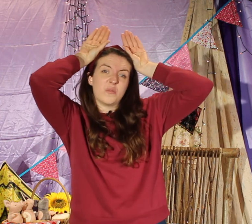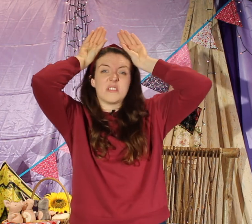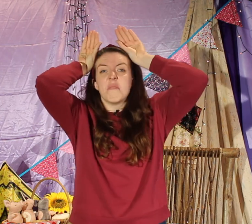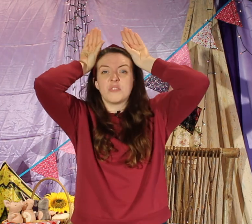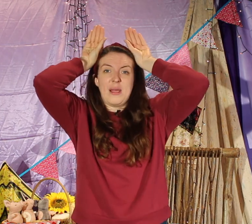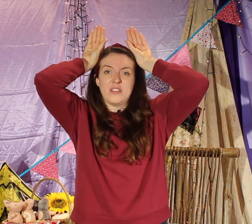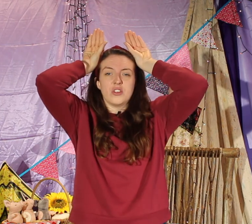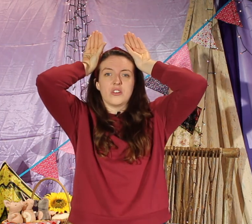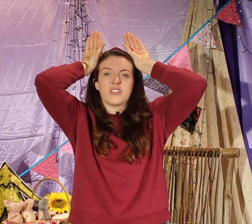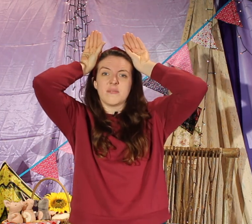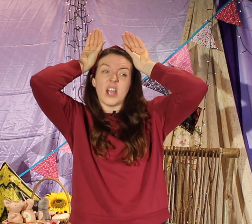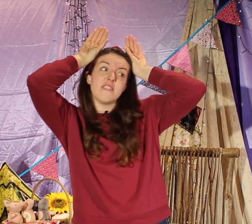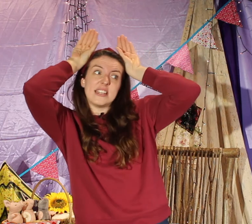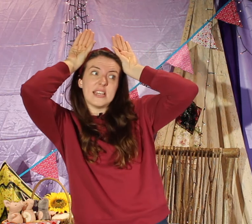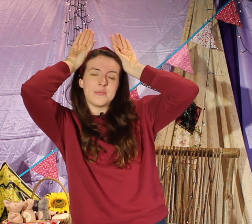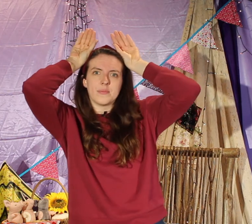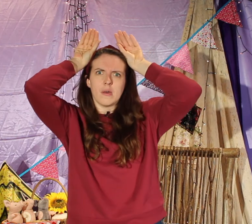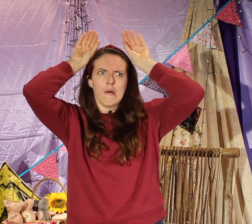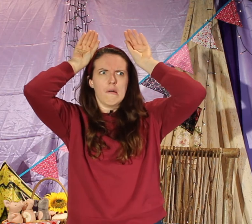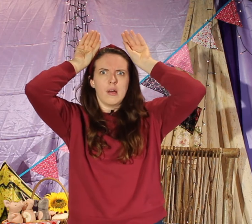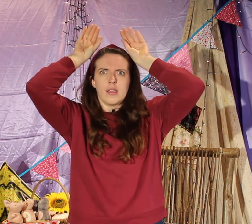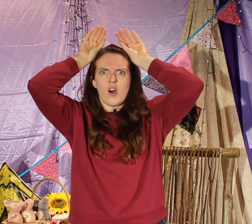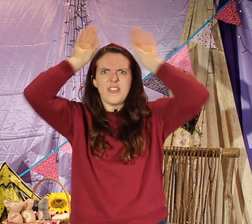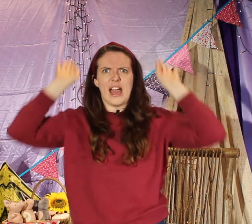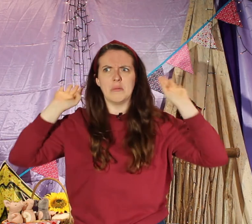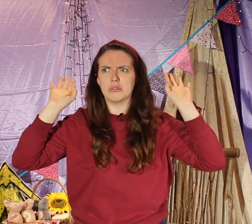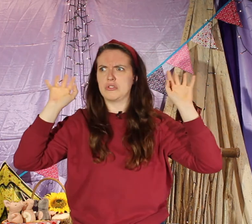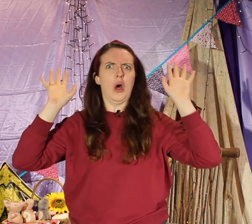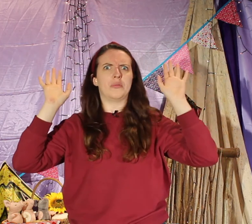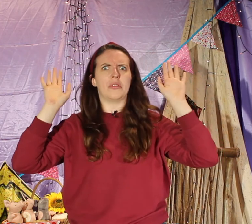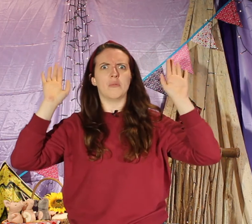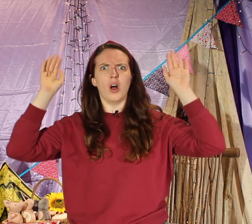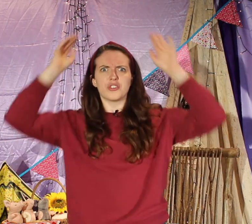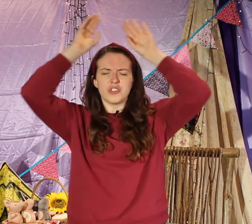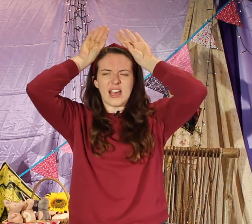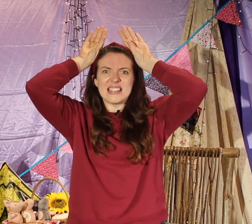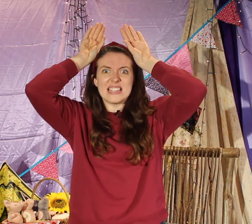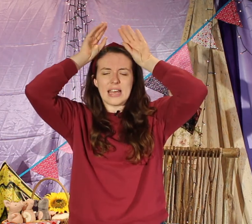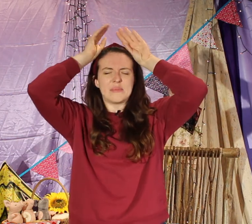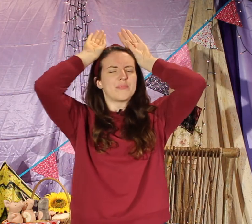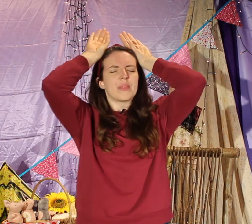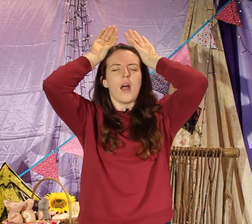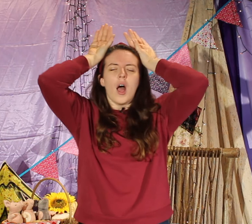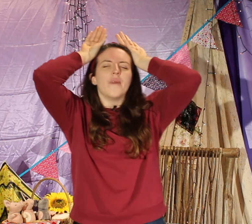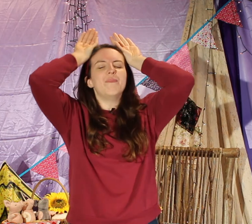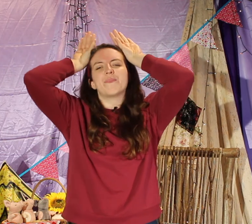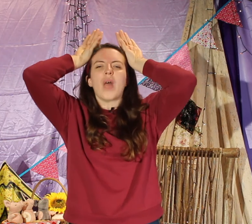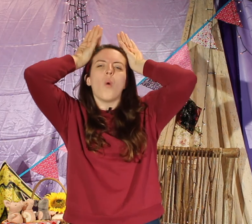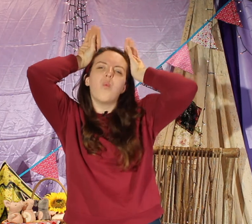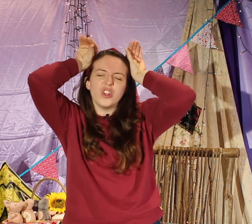that's much better than yours. Are you ready? All the animals stopped and watched as he said, what do